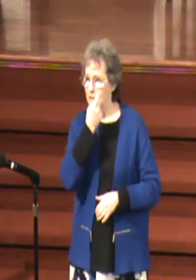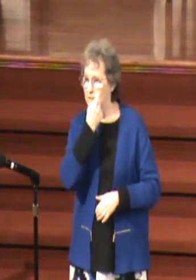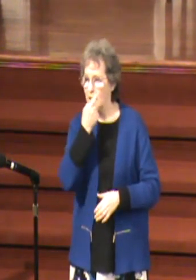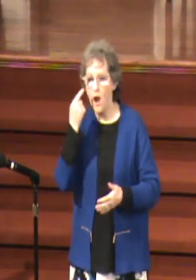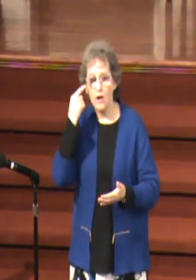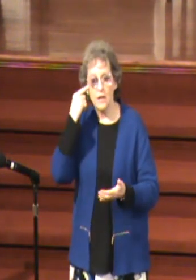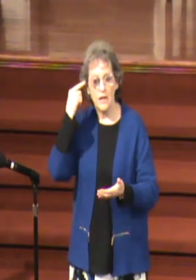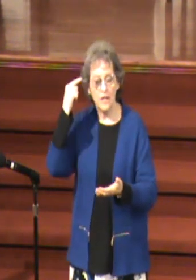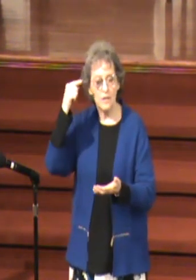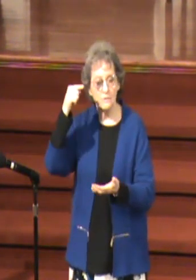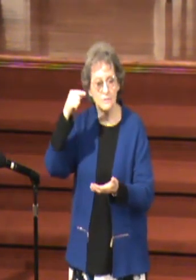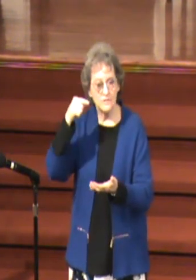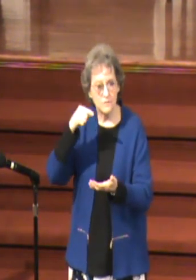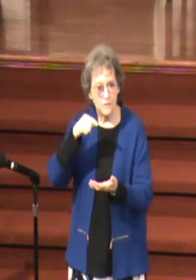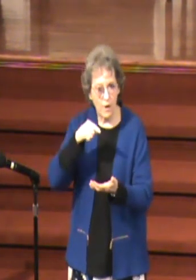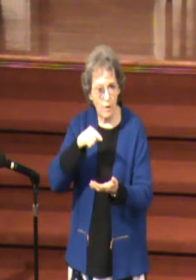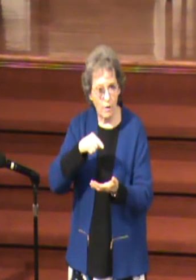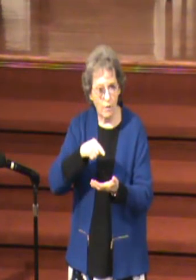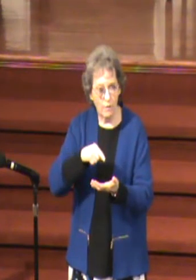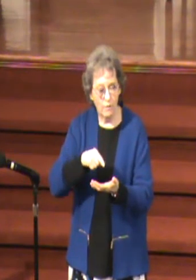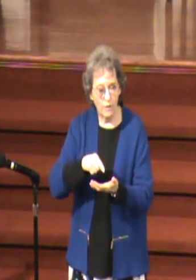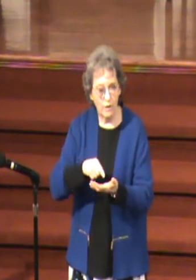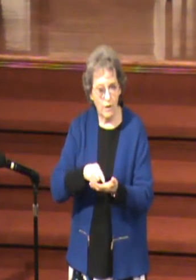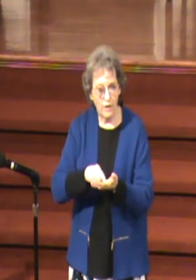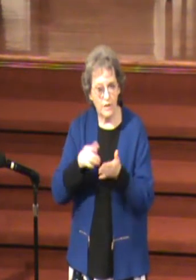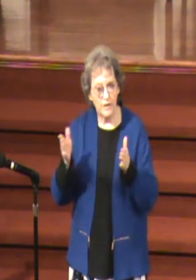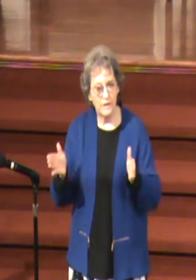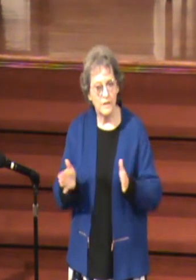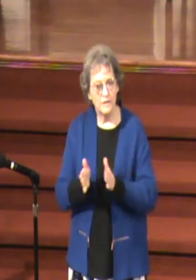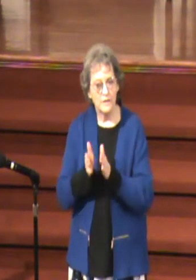eye is on the